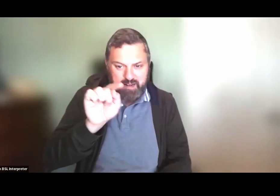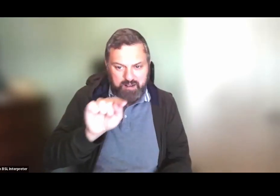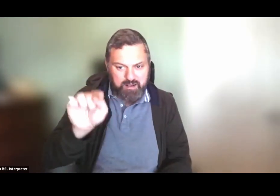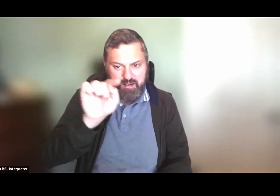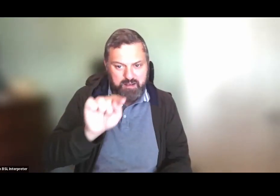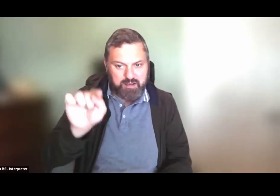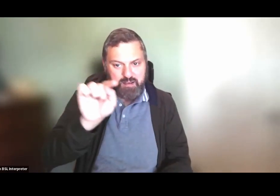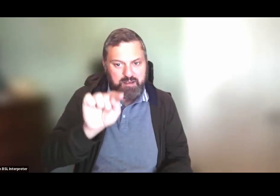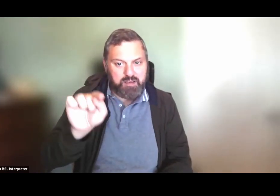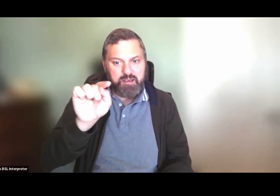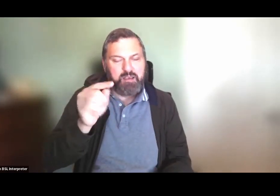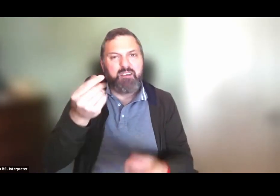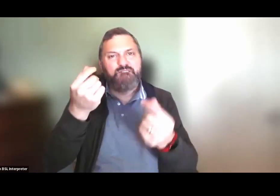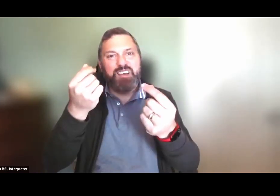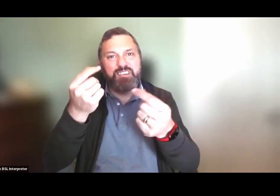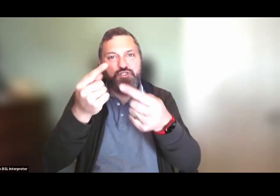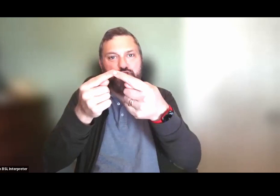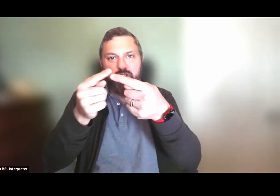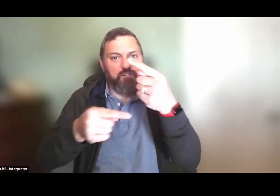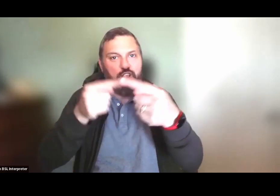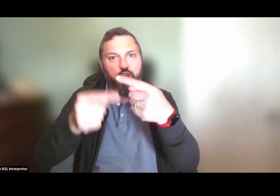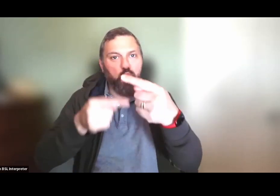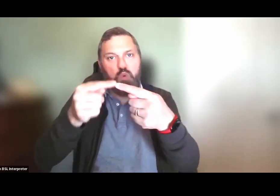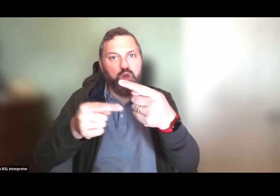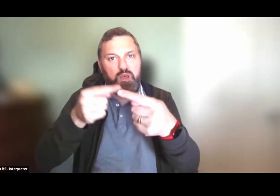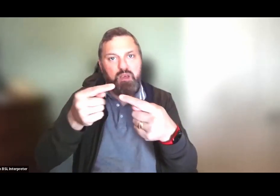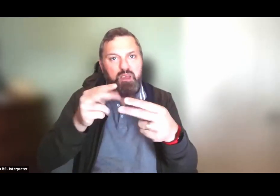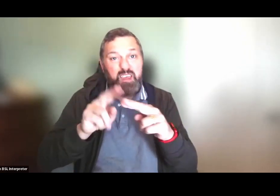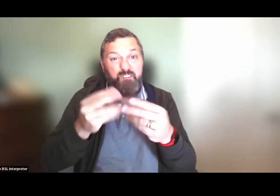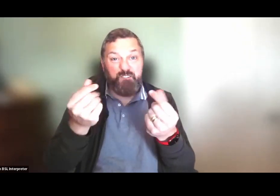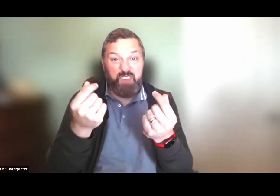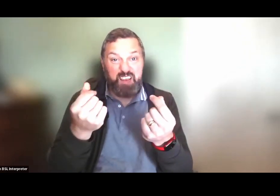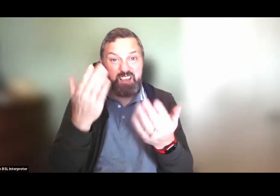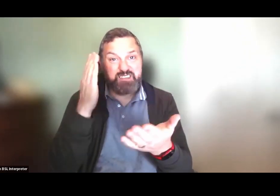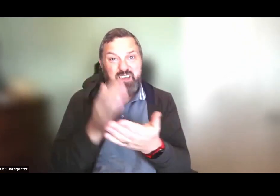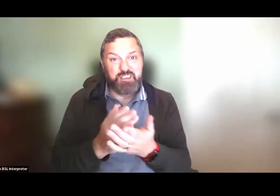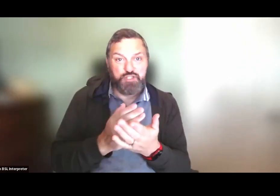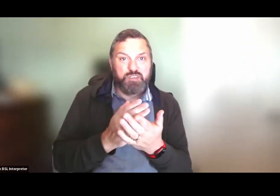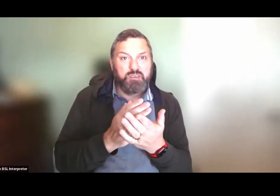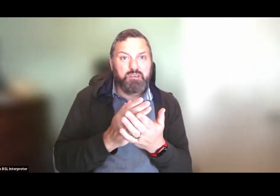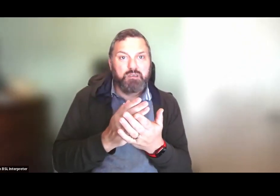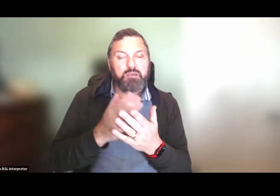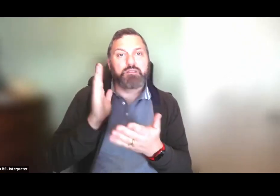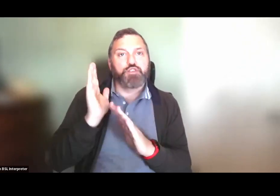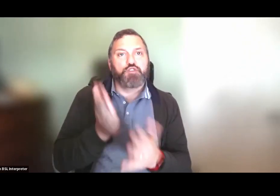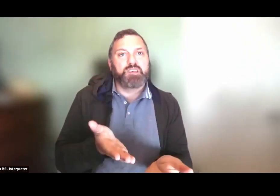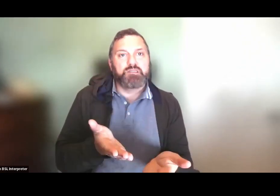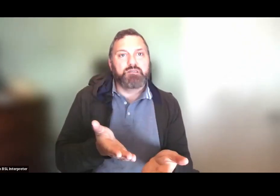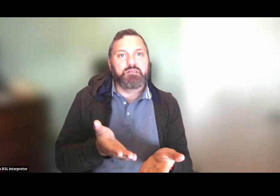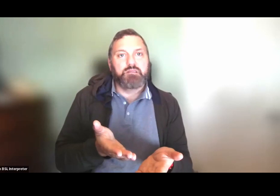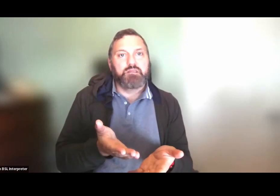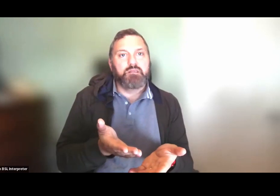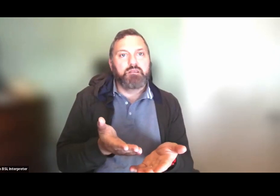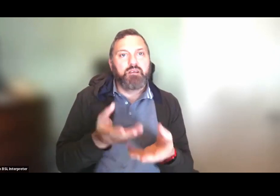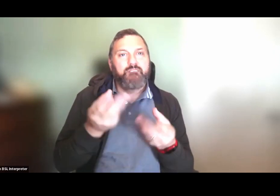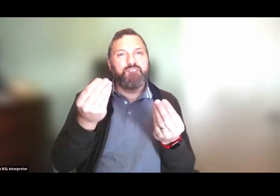here financial flows. Just imagine if finance actually was a service, financial